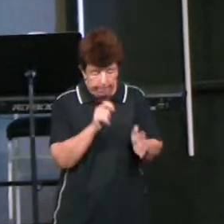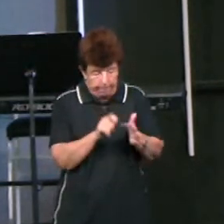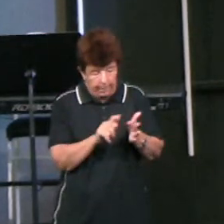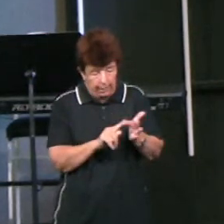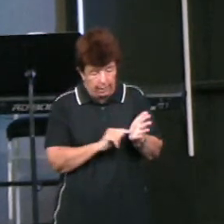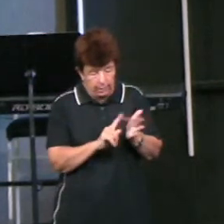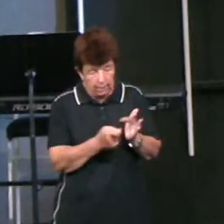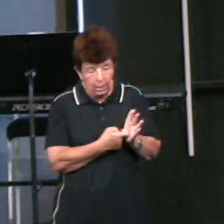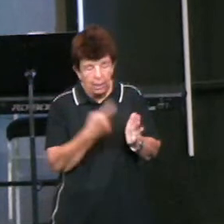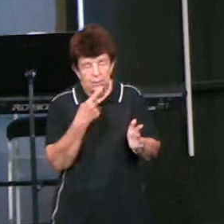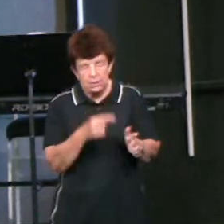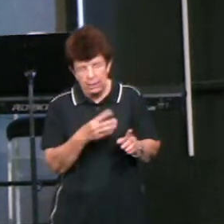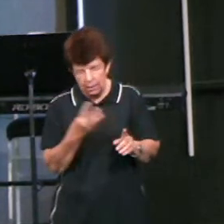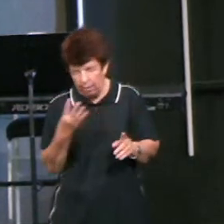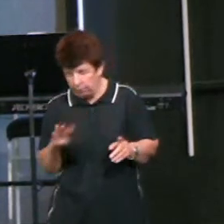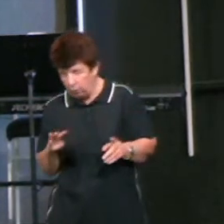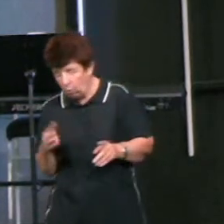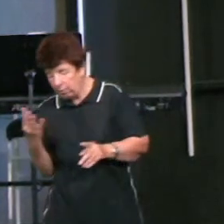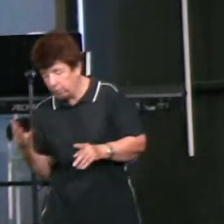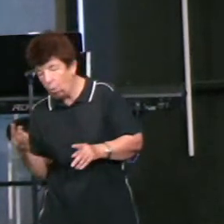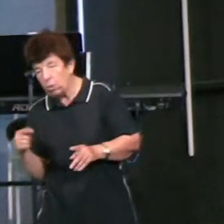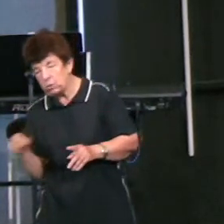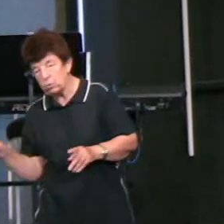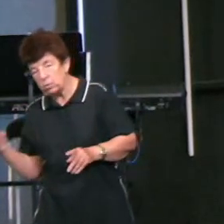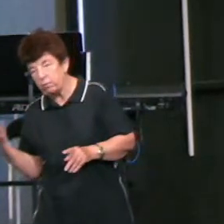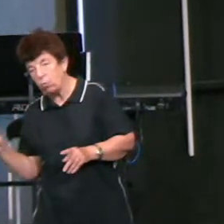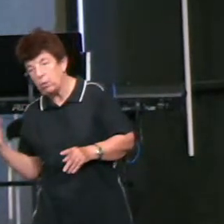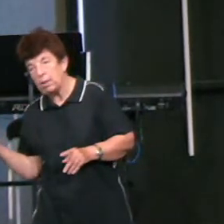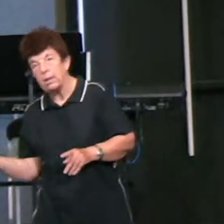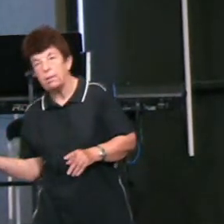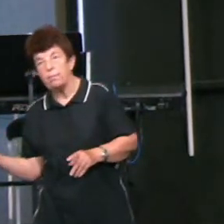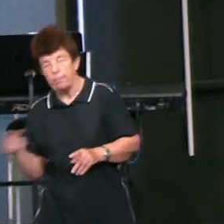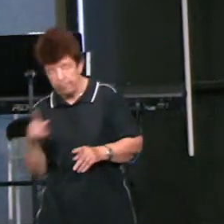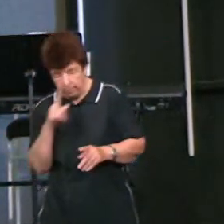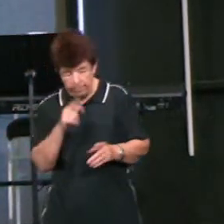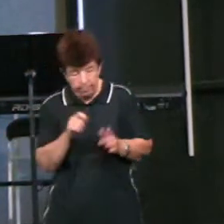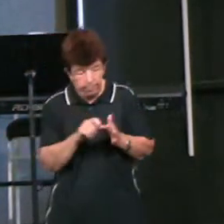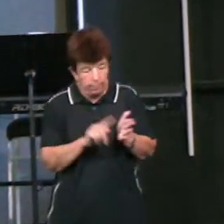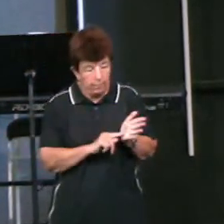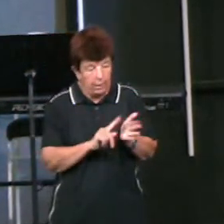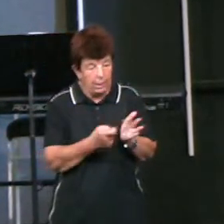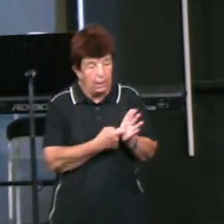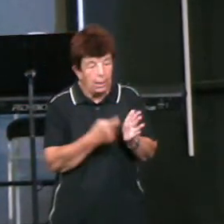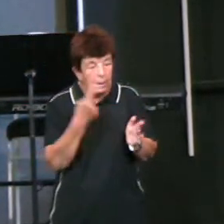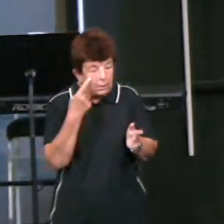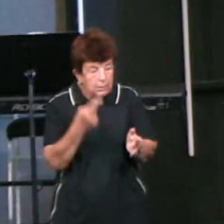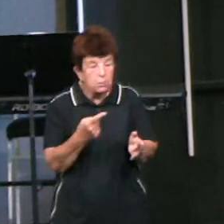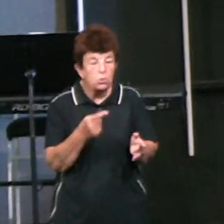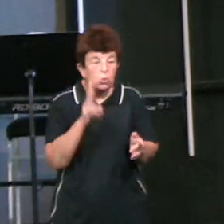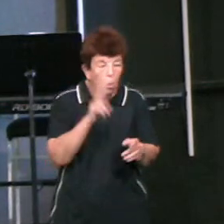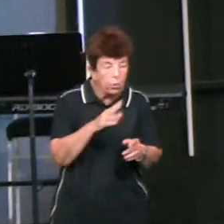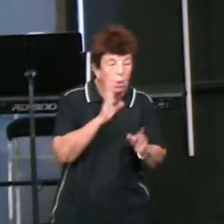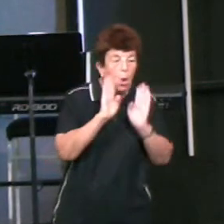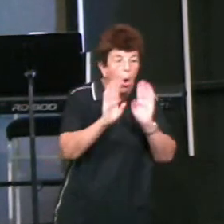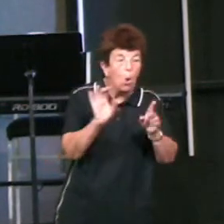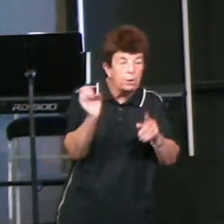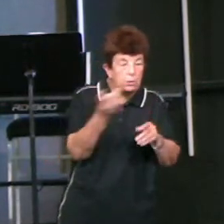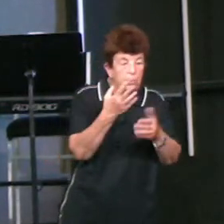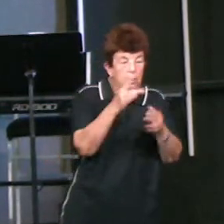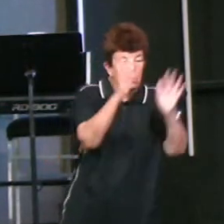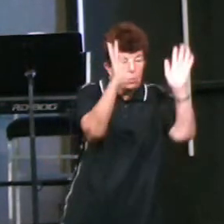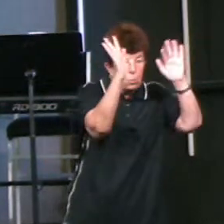in verses 44 through to 48, Peter saw the Holy Spirit fall on this Gentile